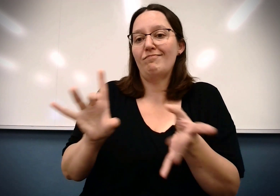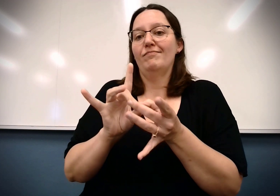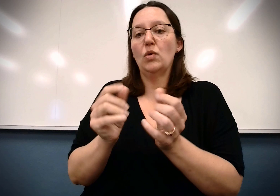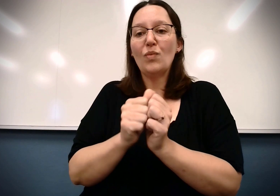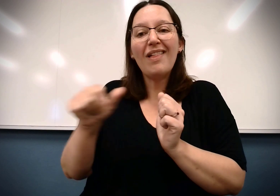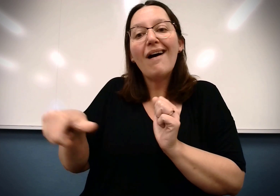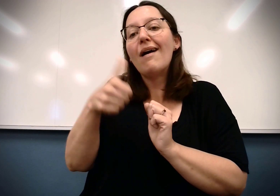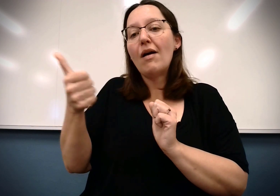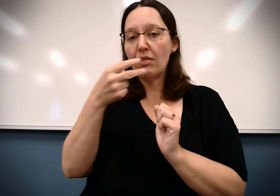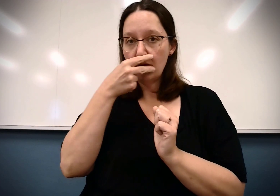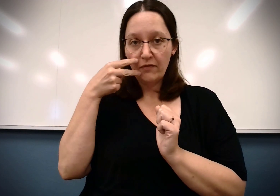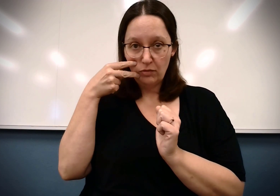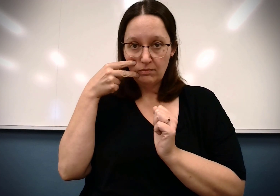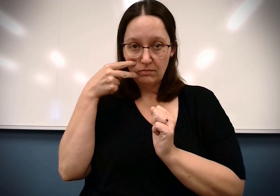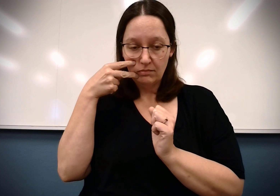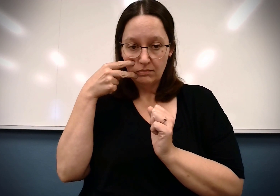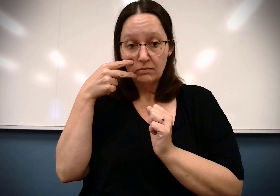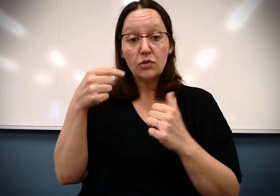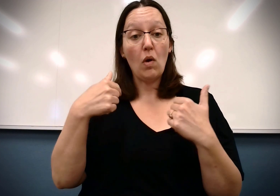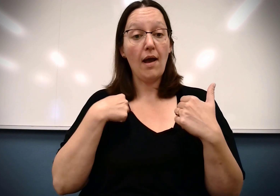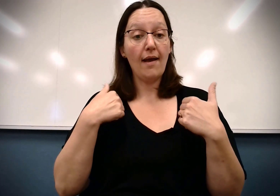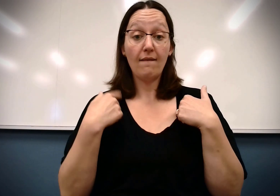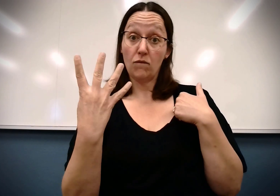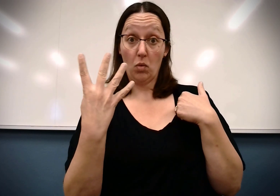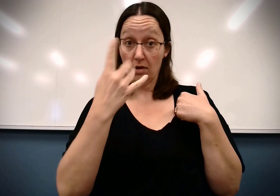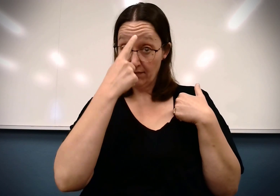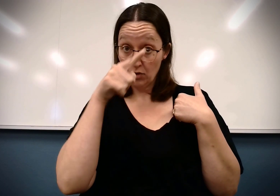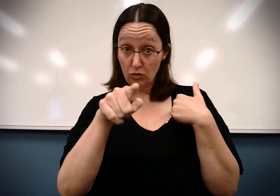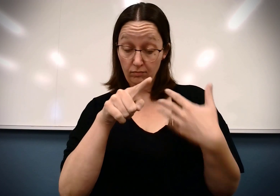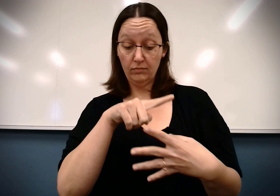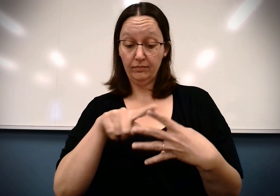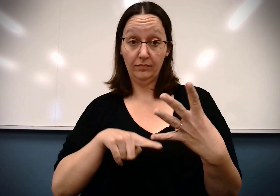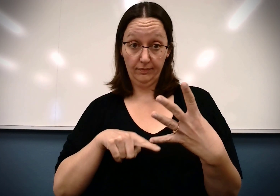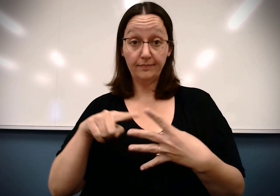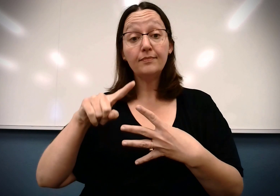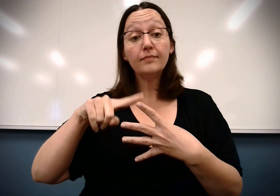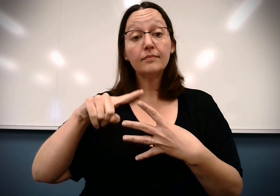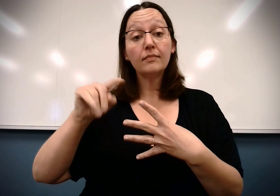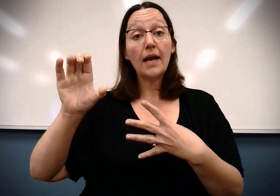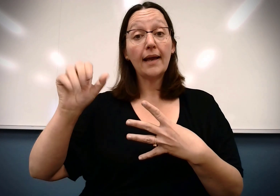You attach these helping verbs to other verbs. I have 4 of them for you.